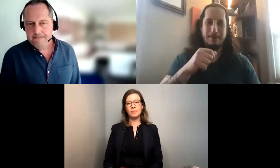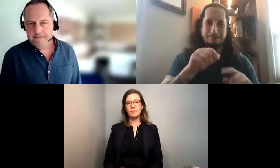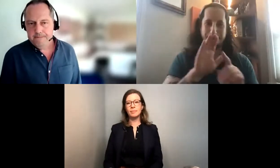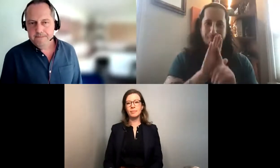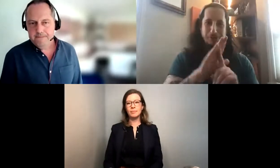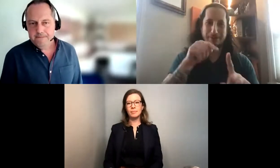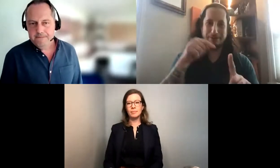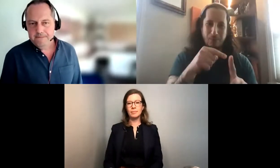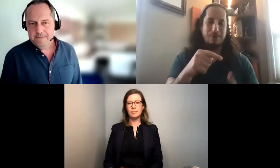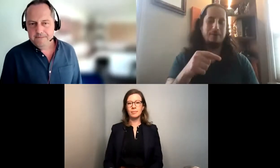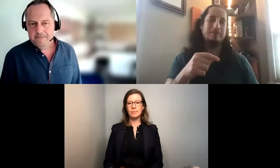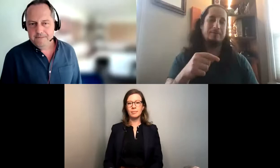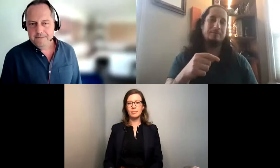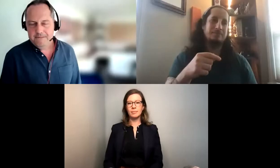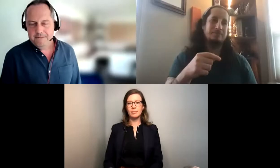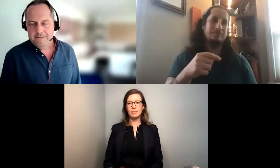One of the